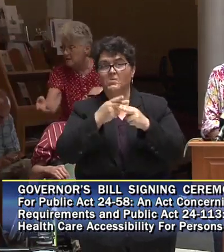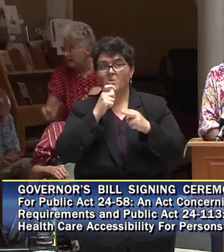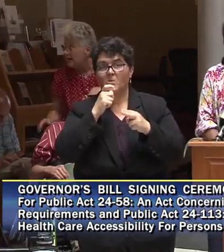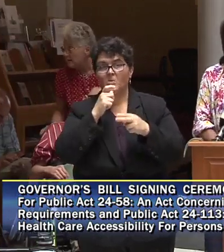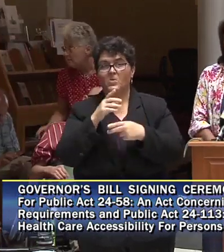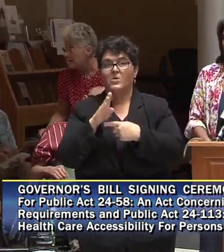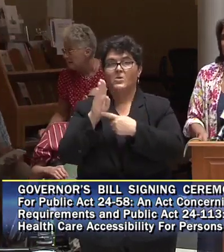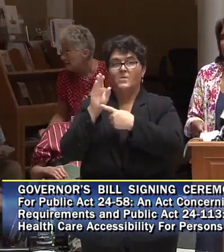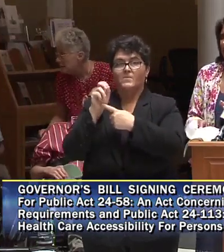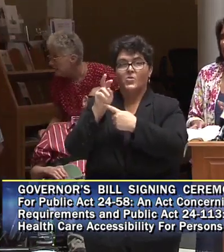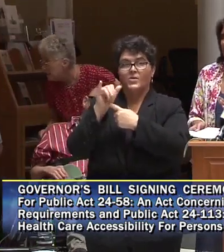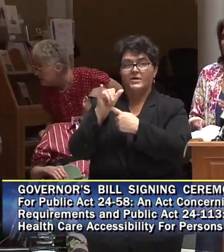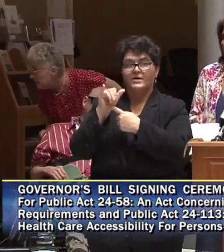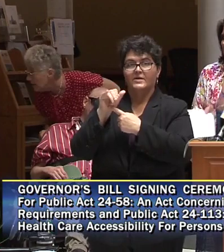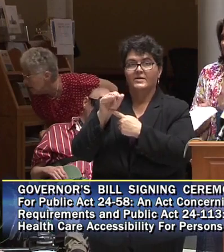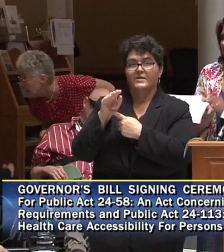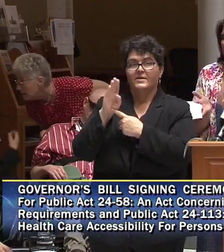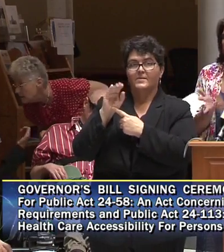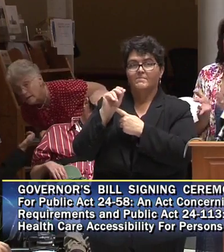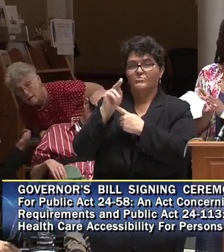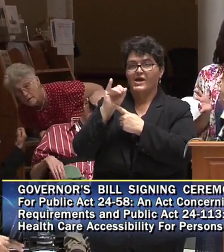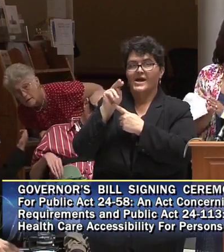Chandra.